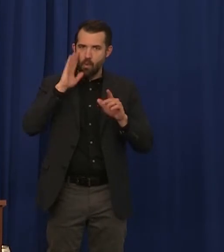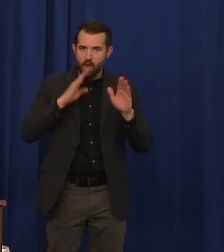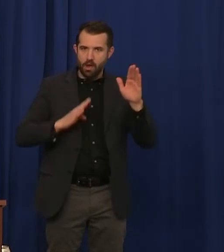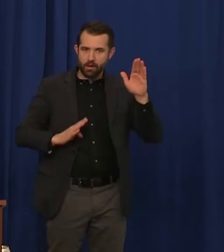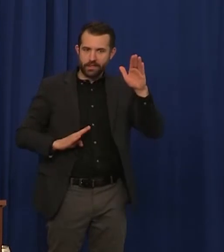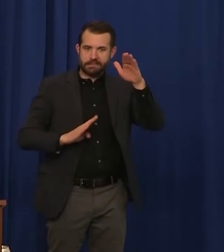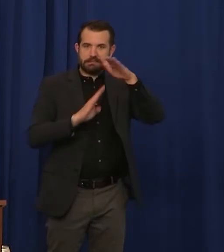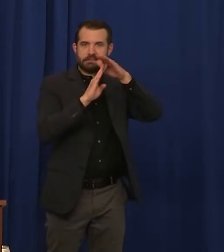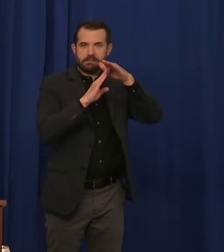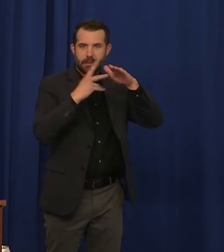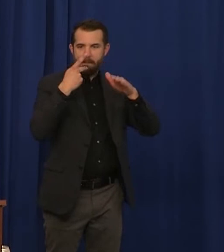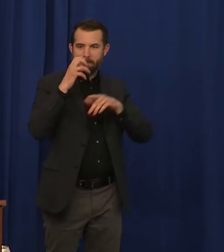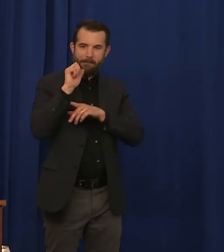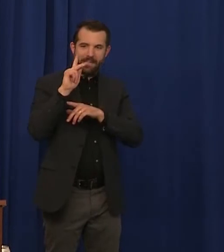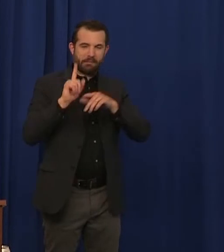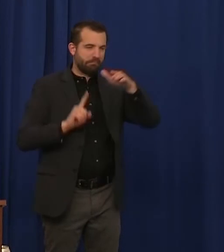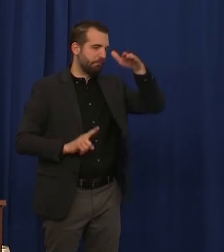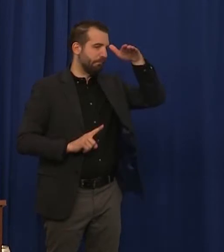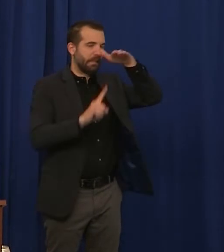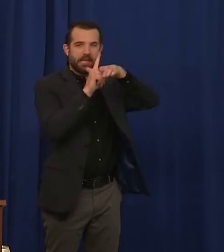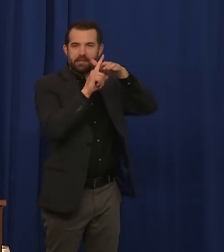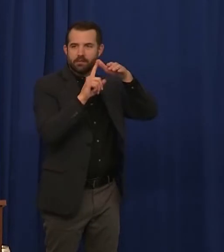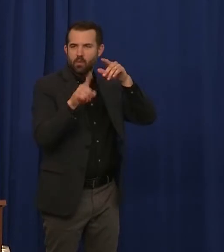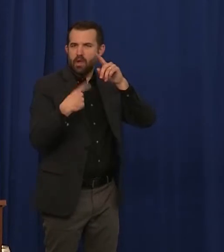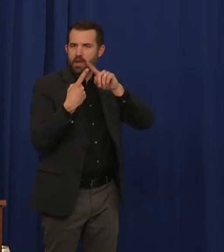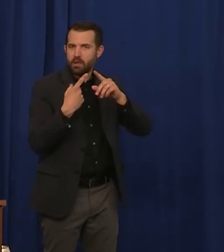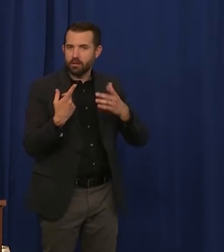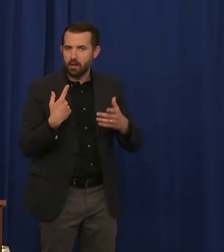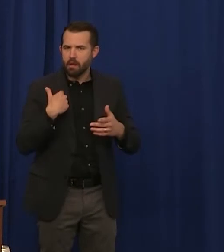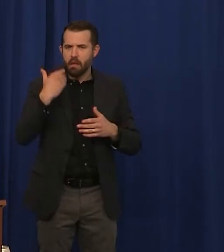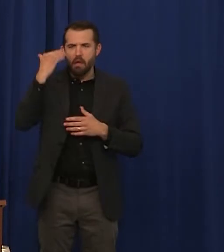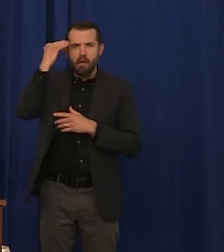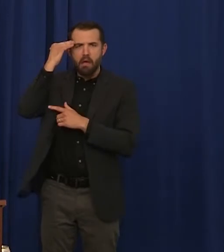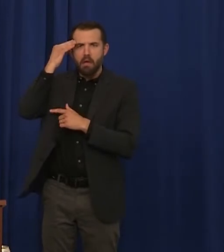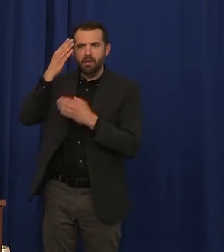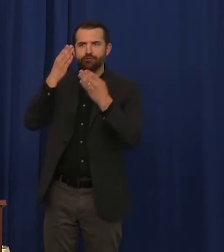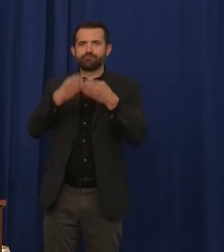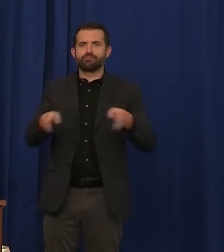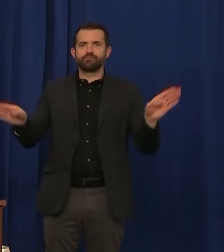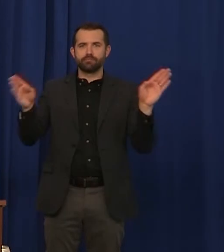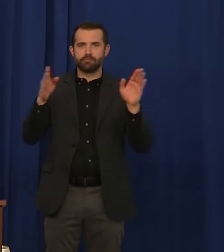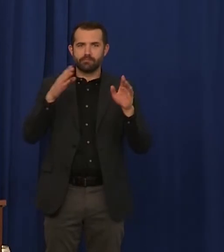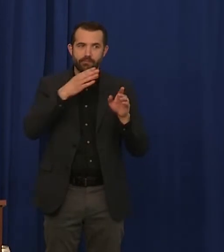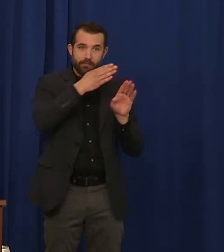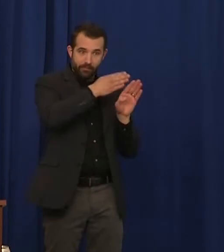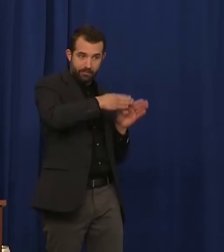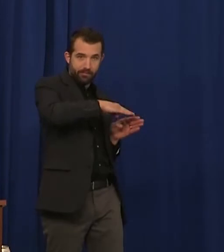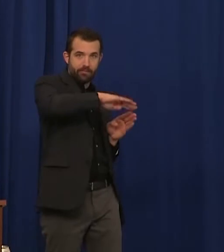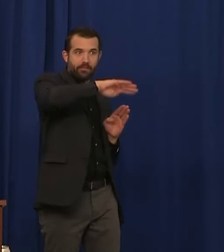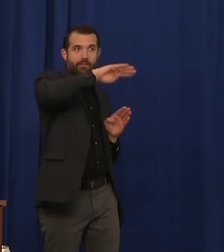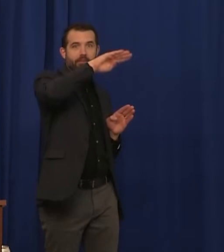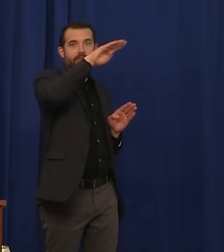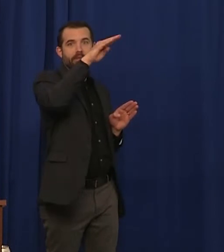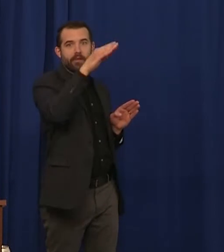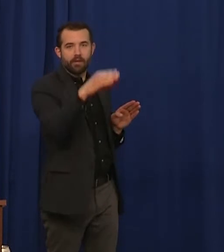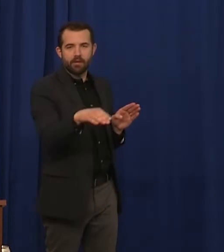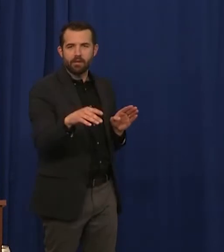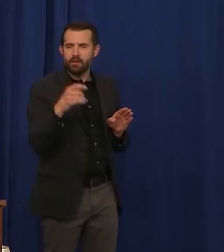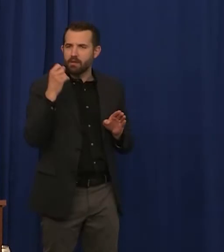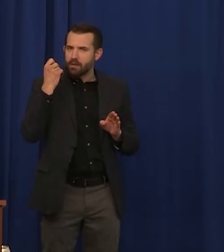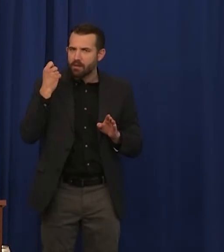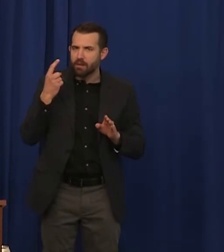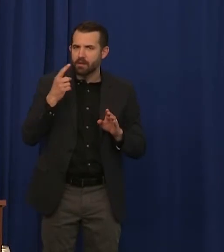curves here. We kind of have a curve of the general public, while we also have a curve that's happening in the long-term care